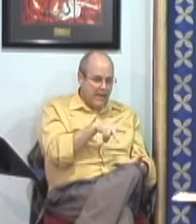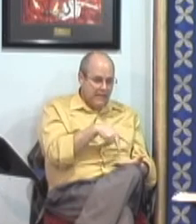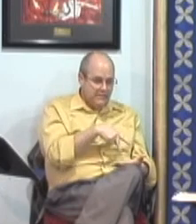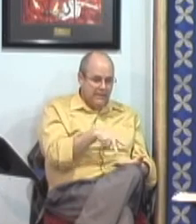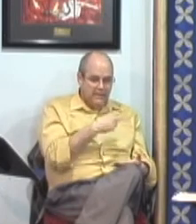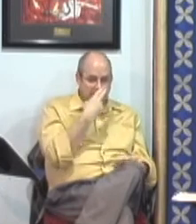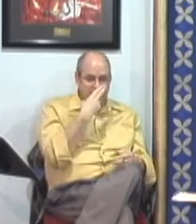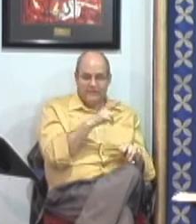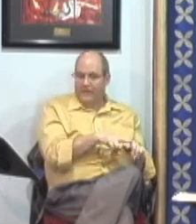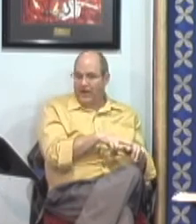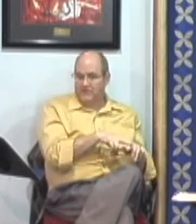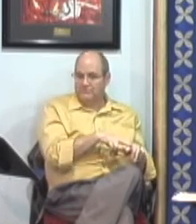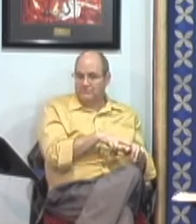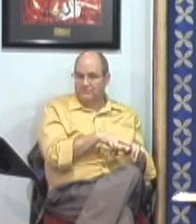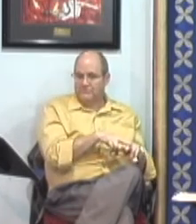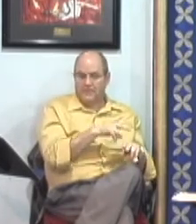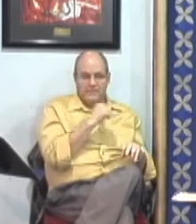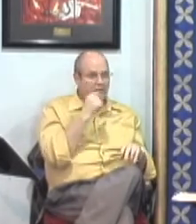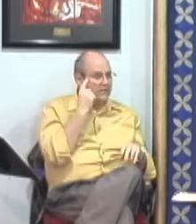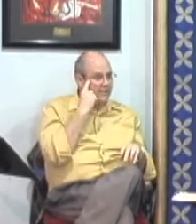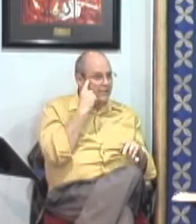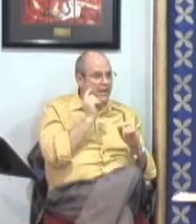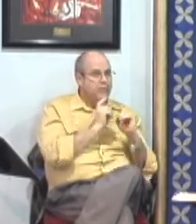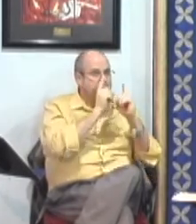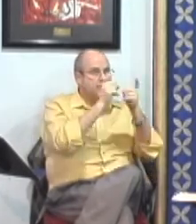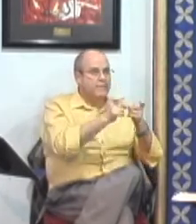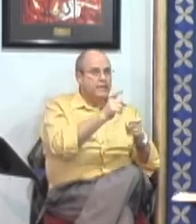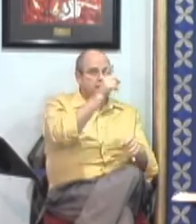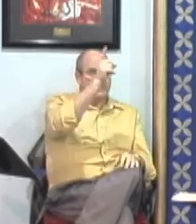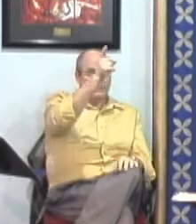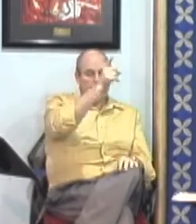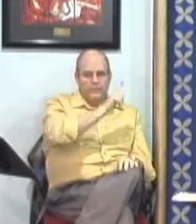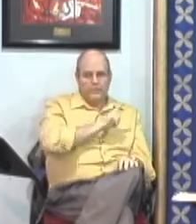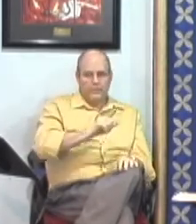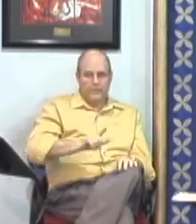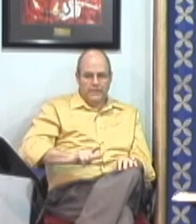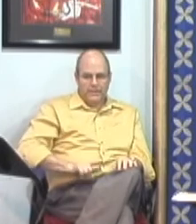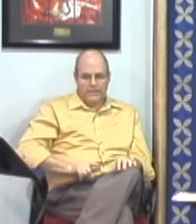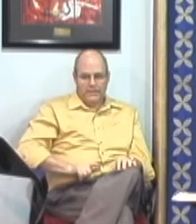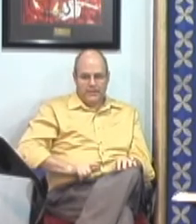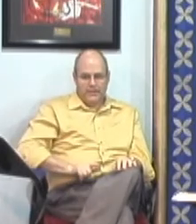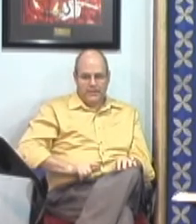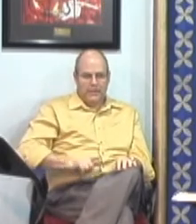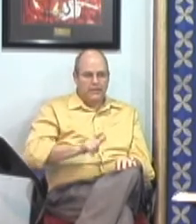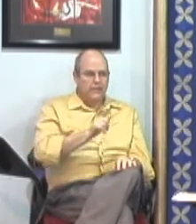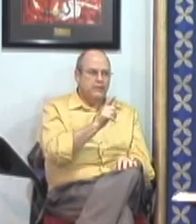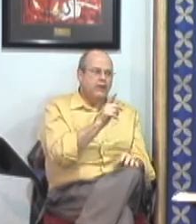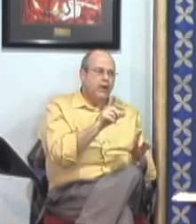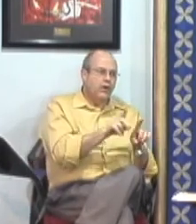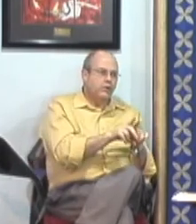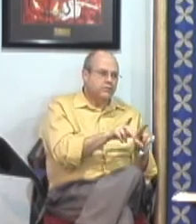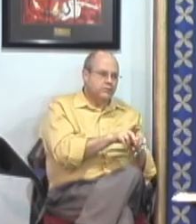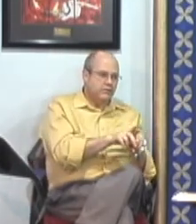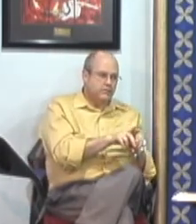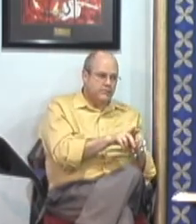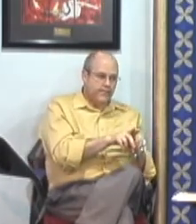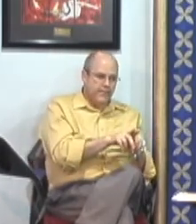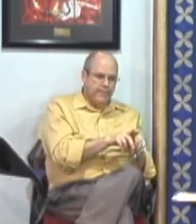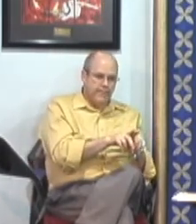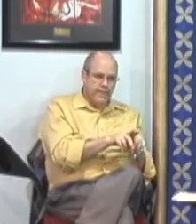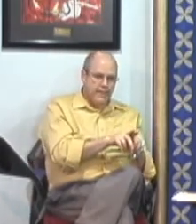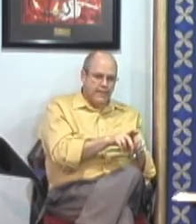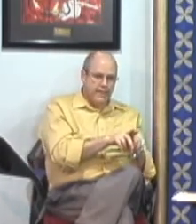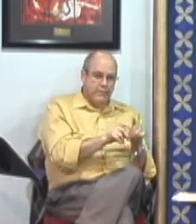fun. It's not necessarily like you're thinking, I'm giving this to you, Lord. Right? So also, we